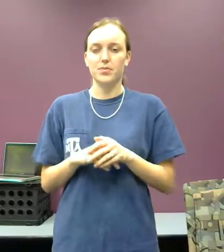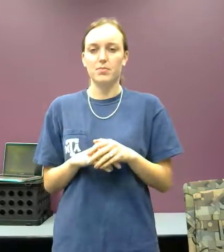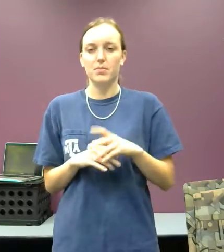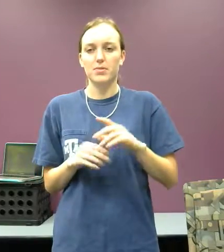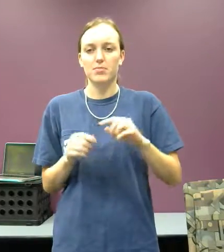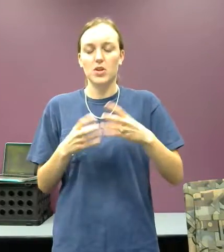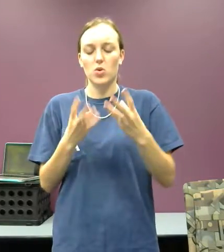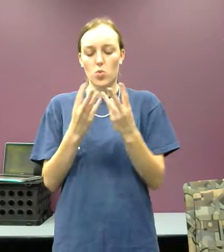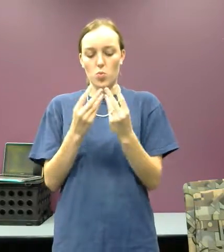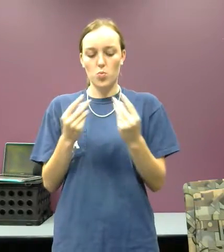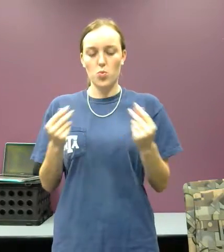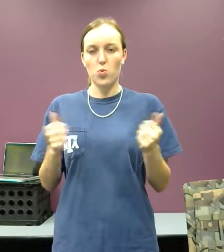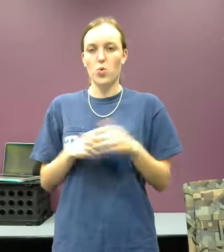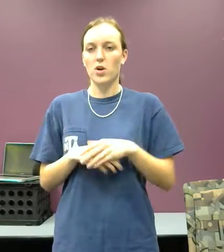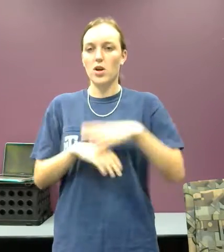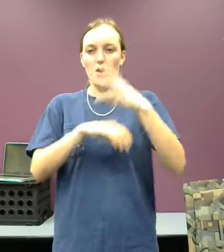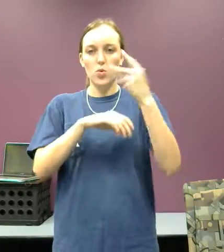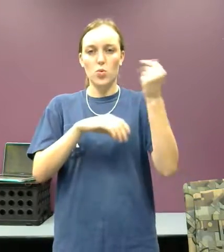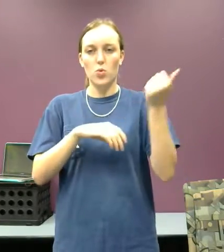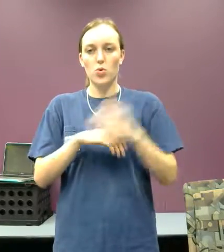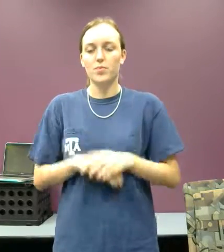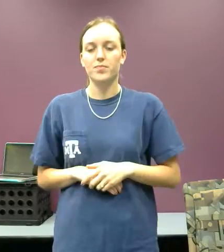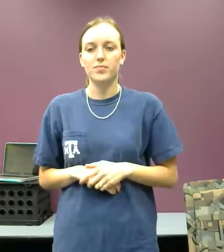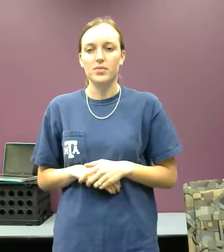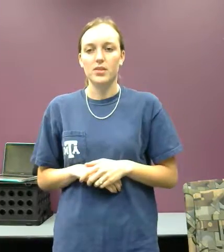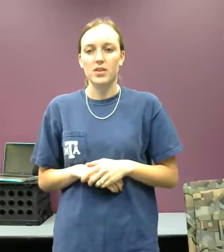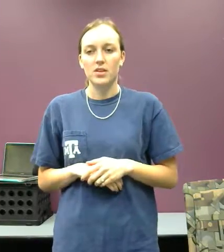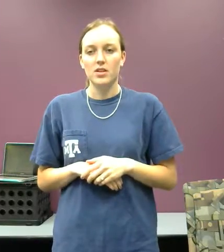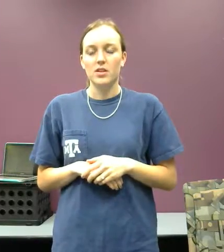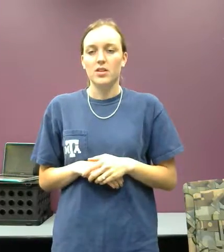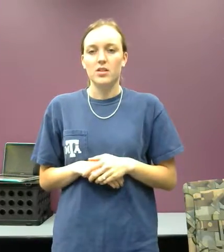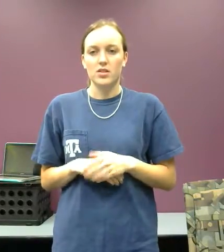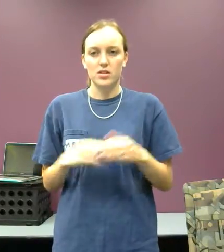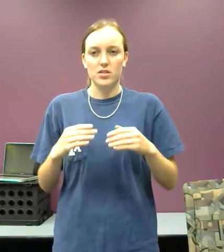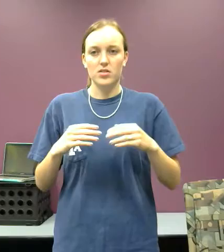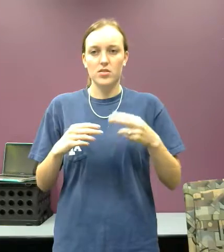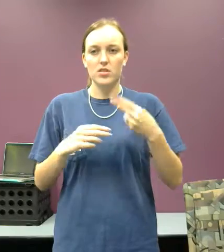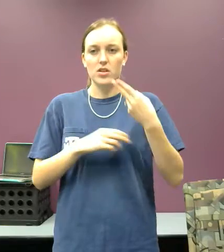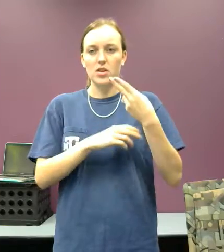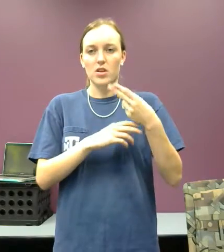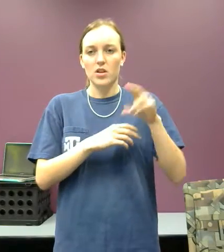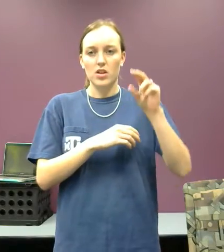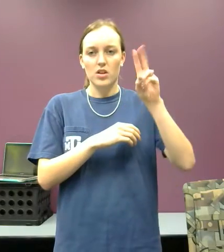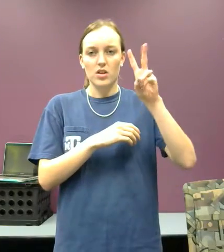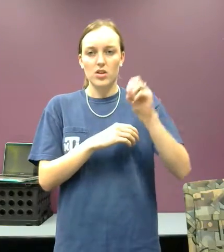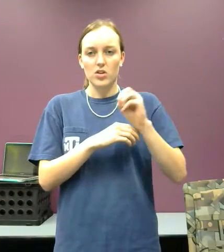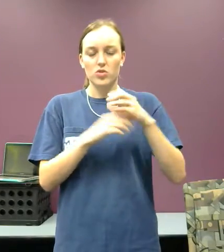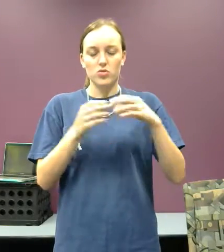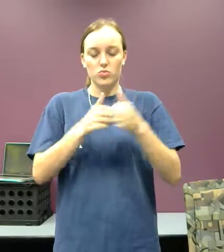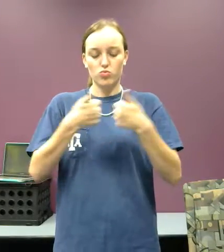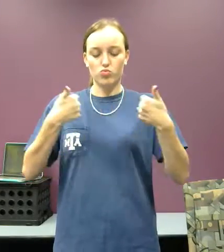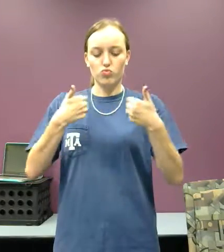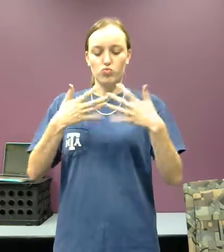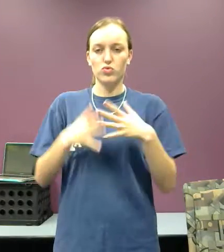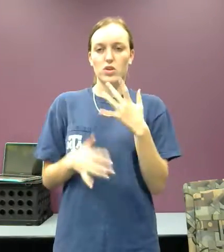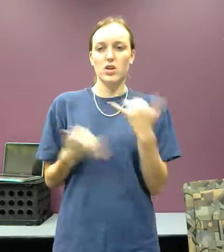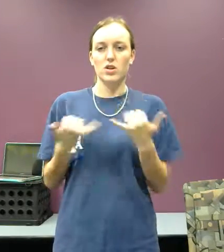evaporate and dissipate high into the atmosphere. Reaching the edge of space, the H2O's hydrogen and oxygen separated, and the water on Venus was